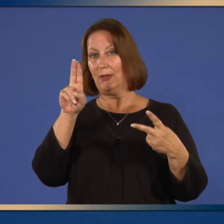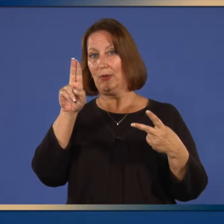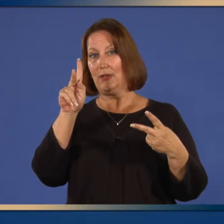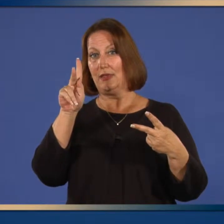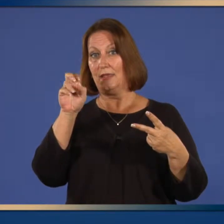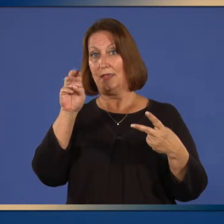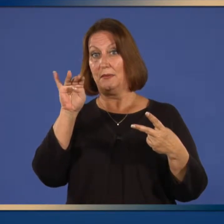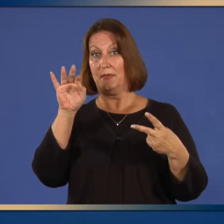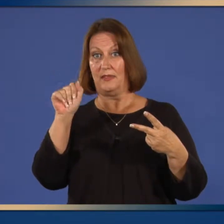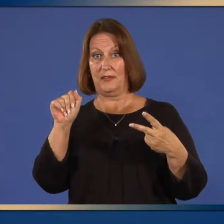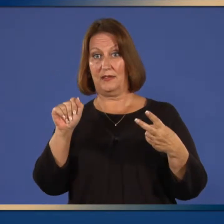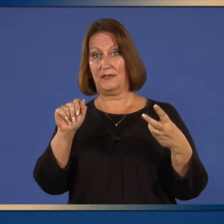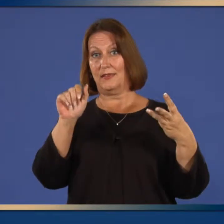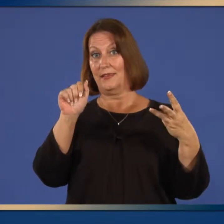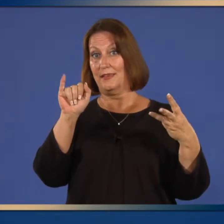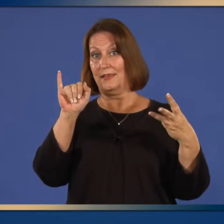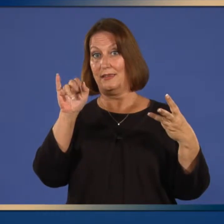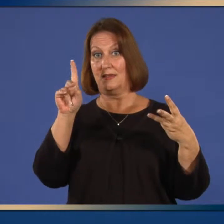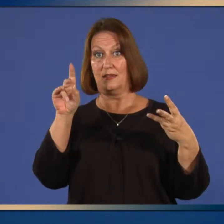leukemia,